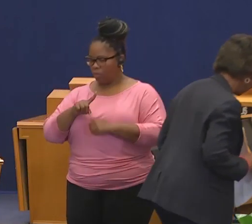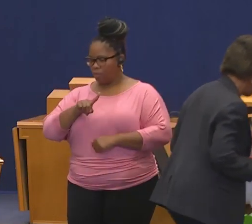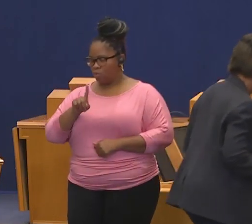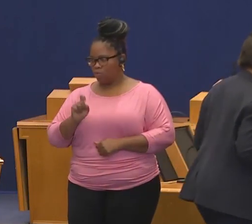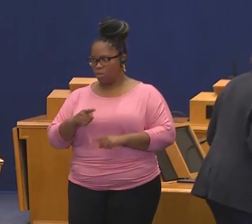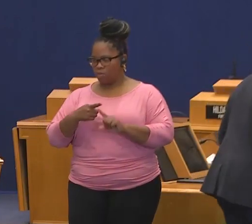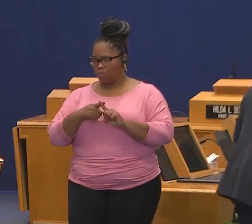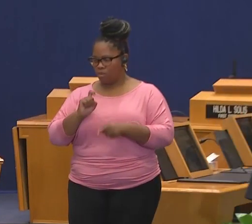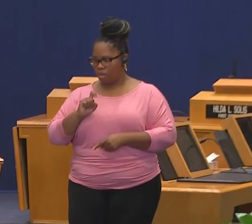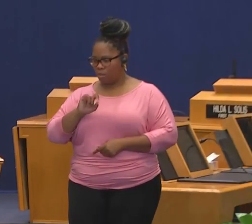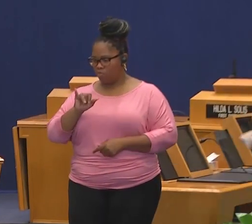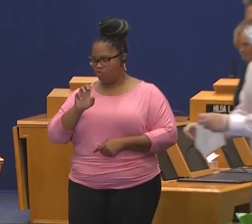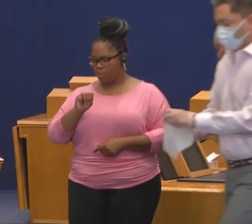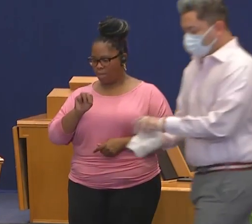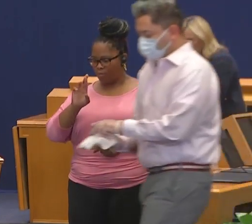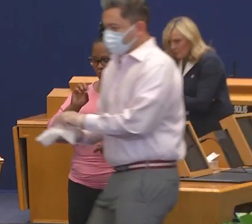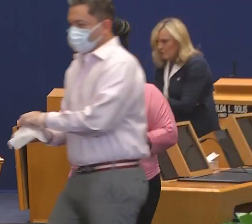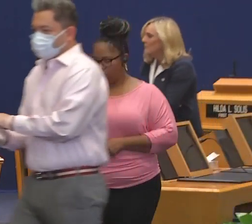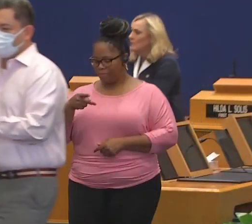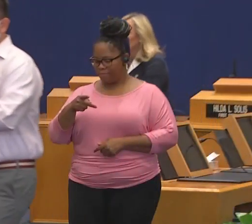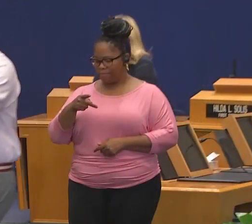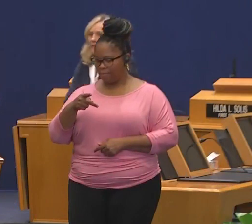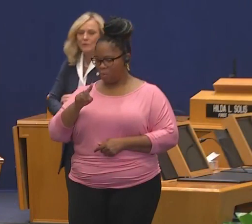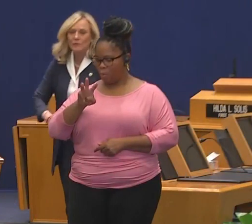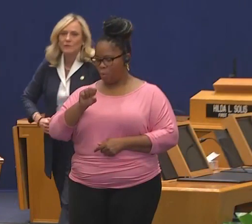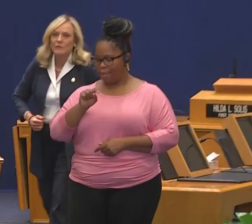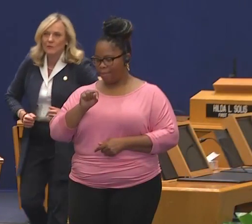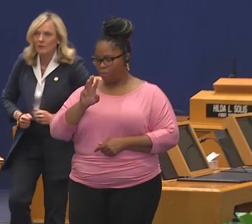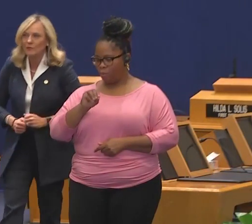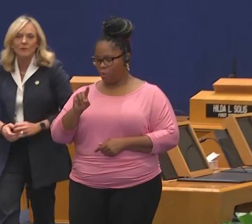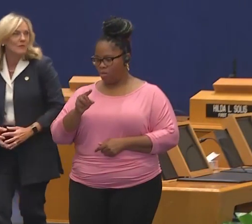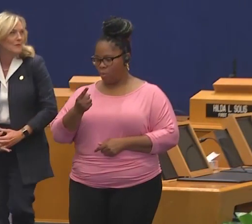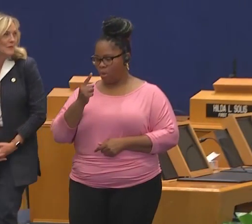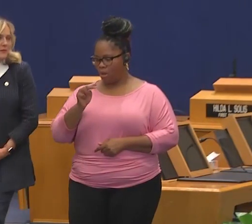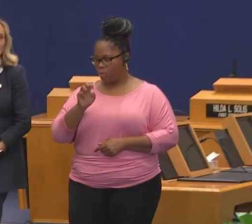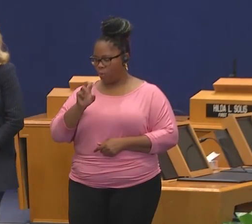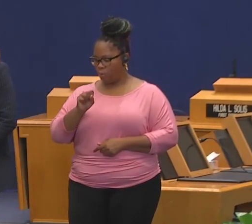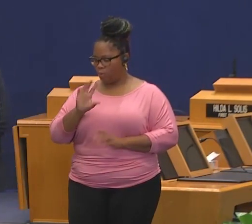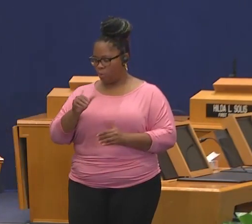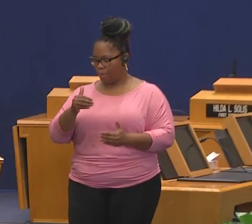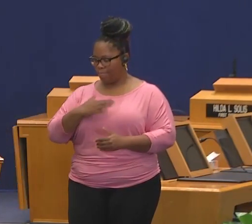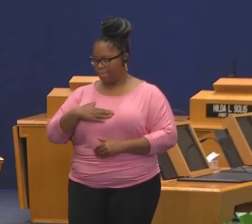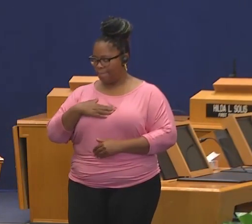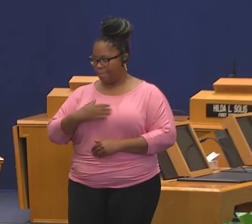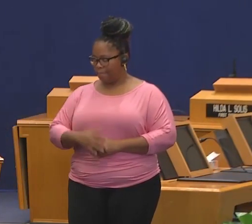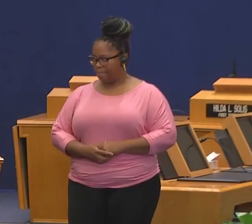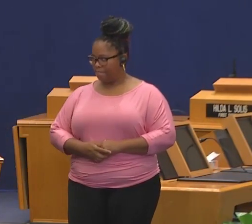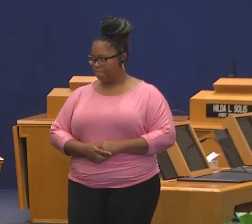line of Jim Roop with Westwood One News. Please go ahead. Your line is open.